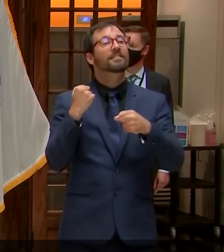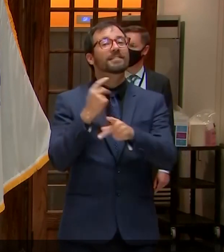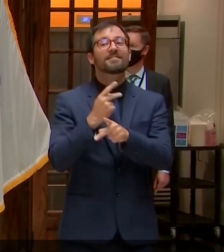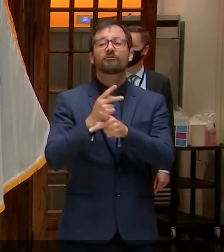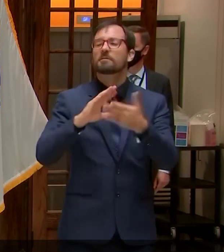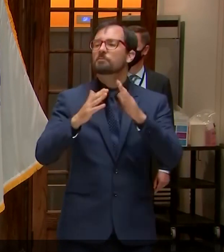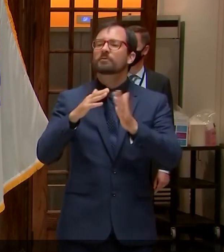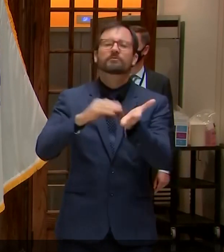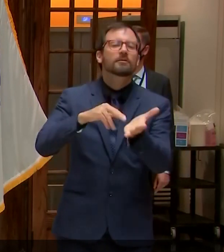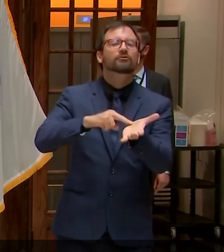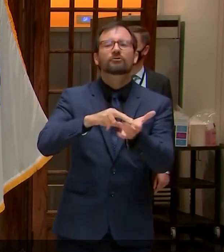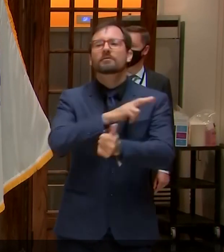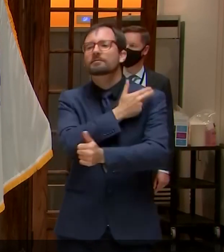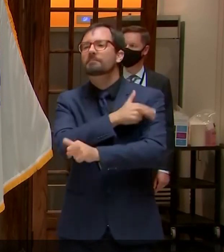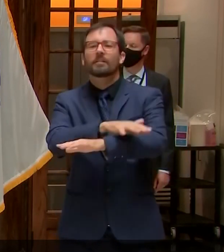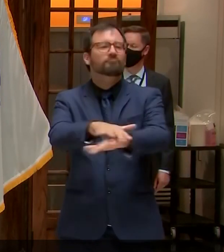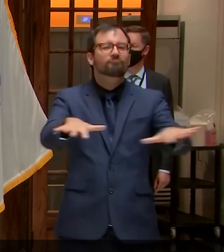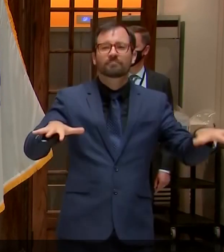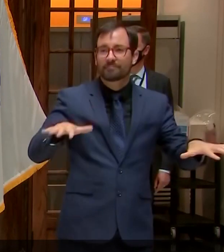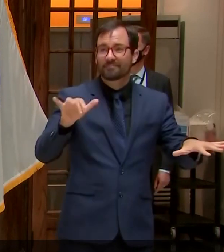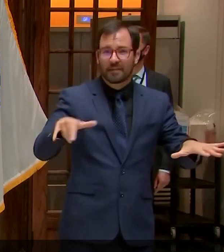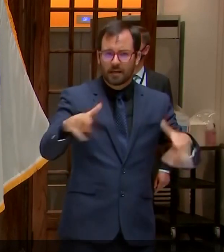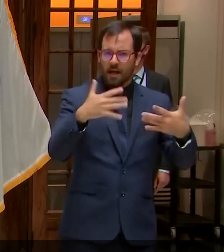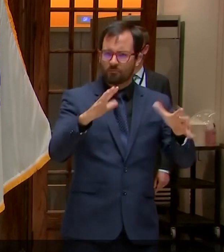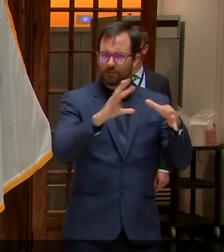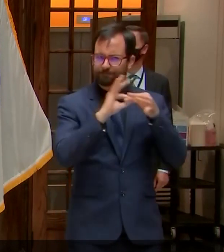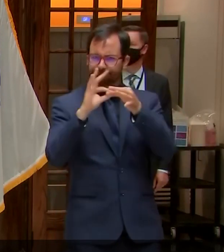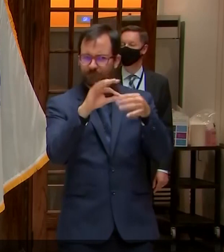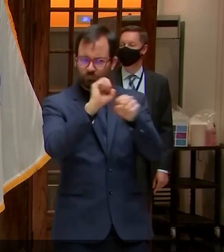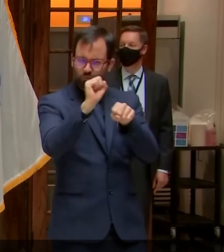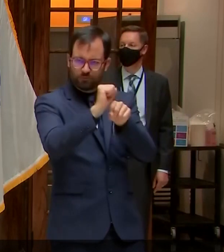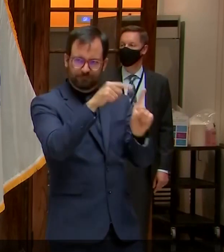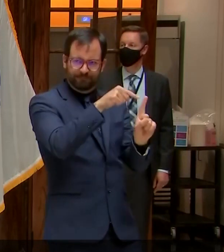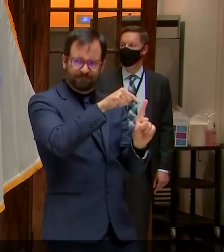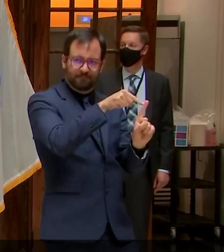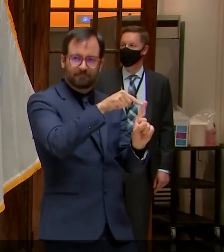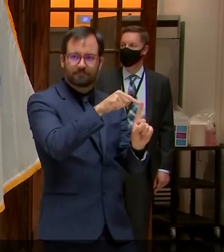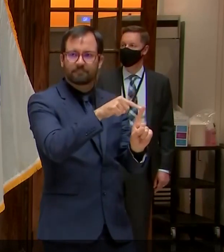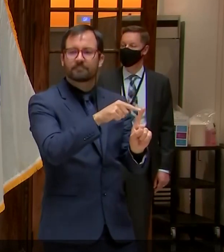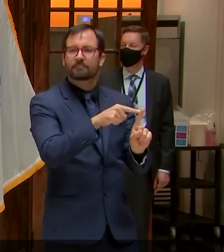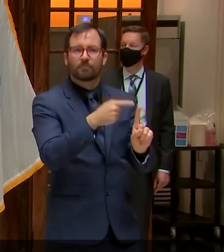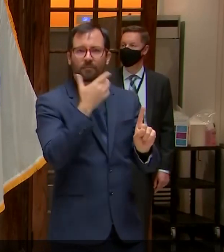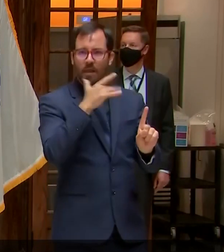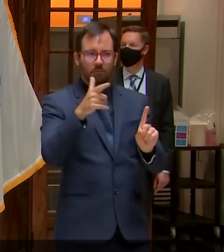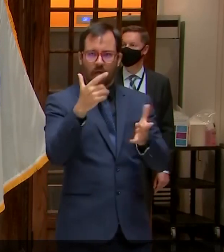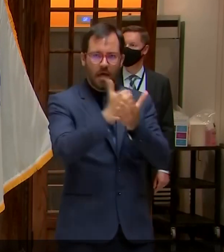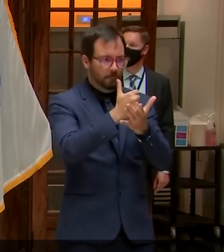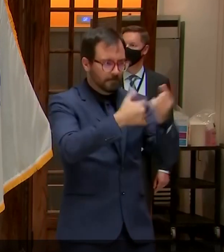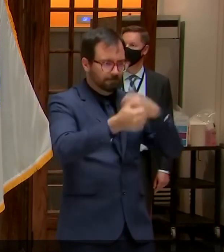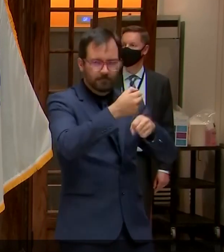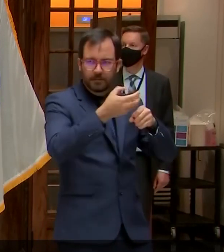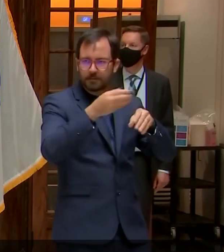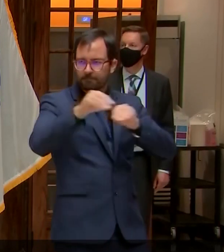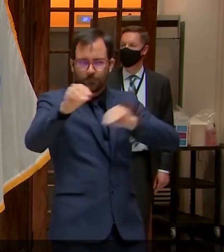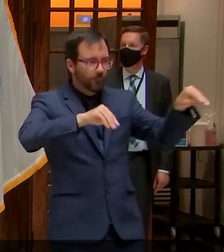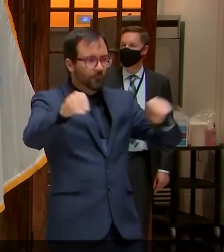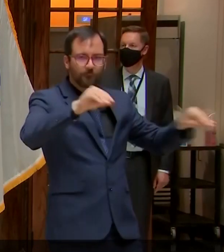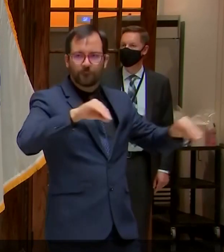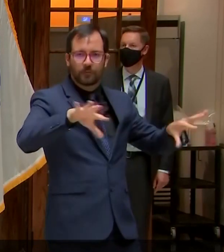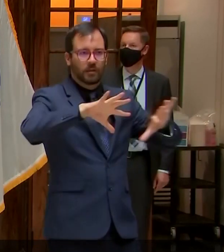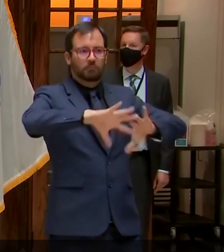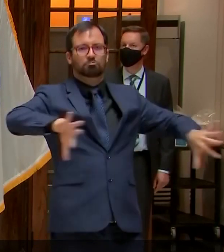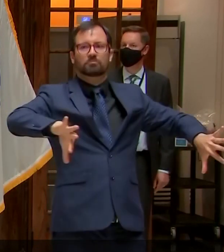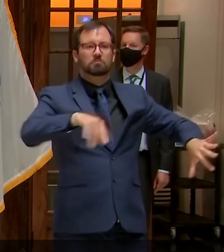many more relationships between and among players than there used to be, than a very short period of time,